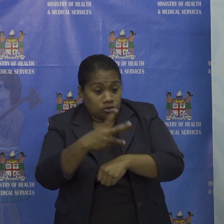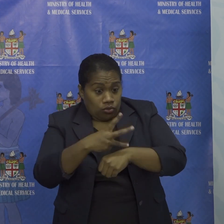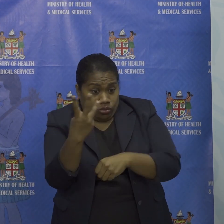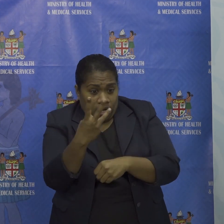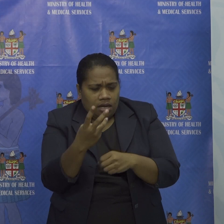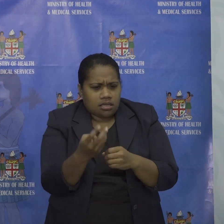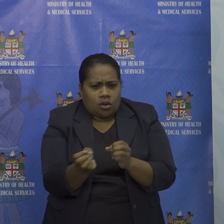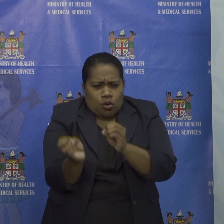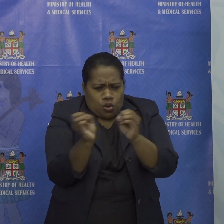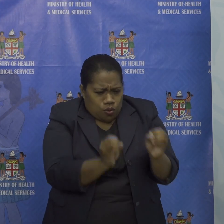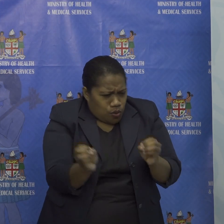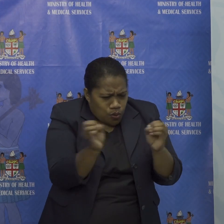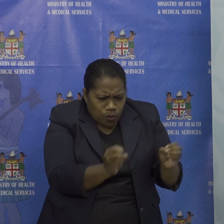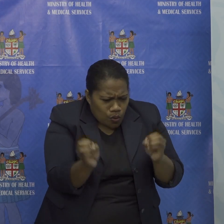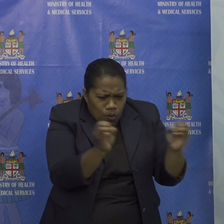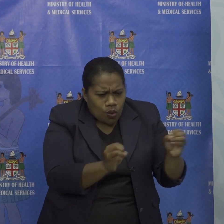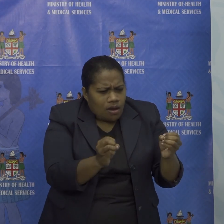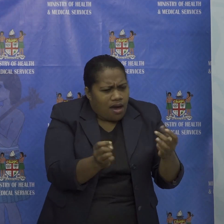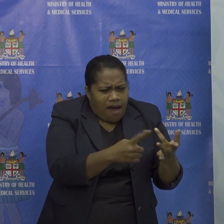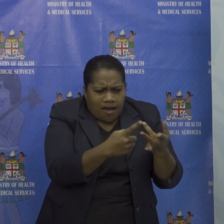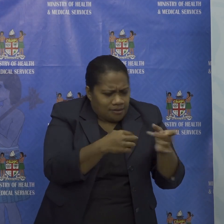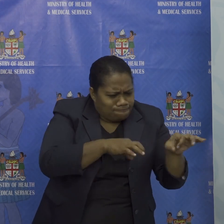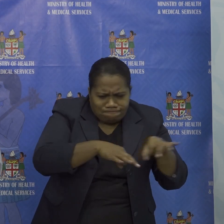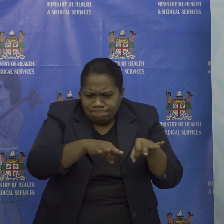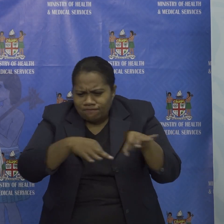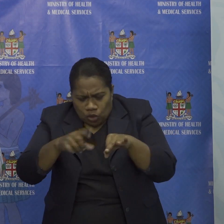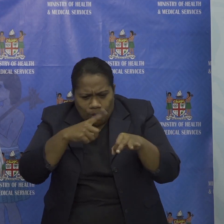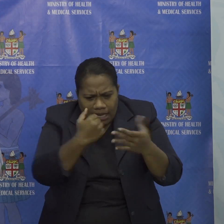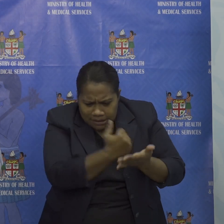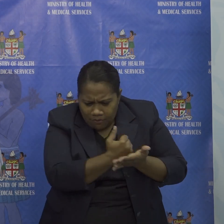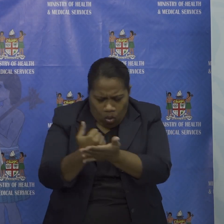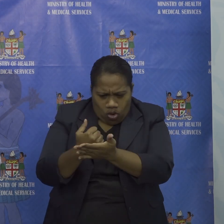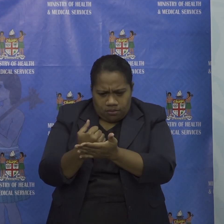have to start reorganizing a lot of other logistics to support this